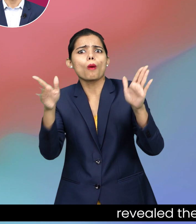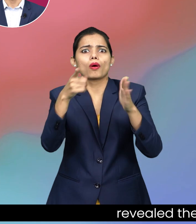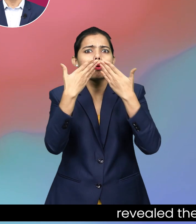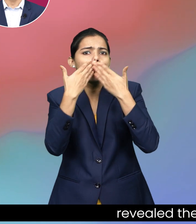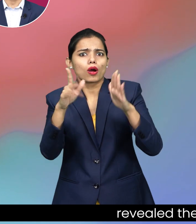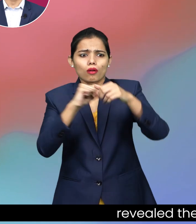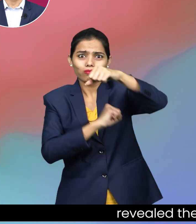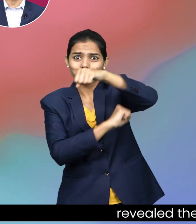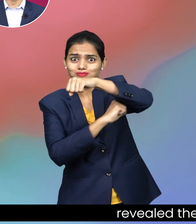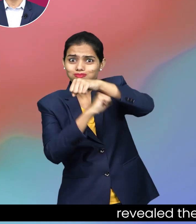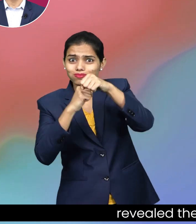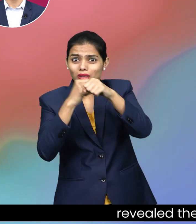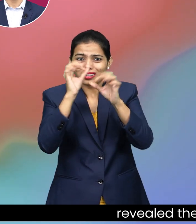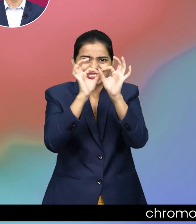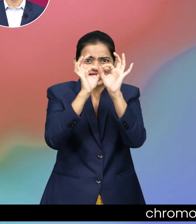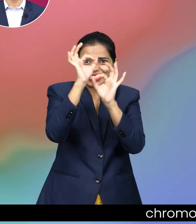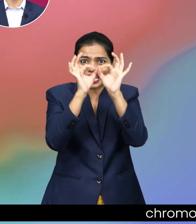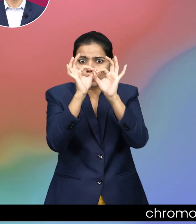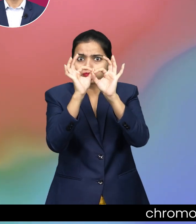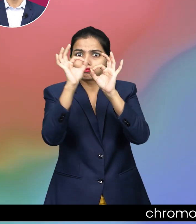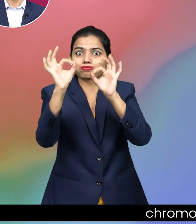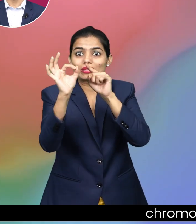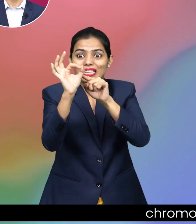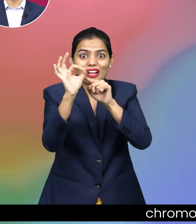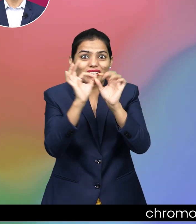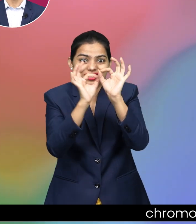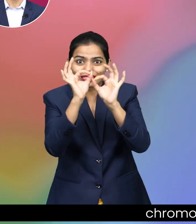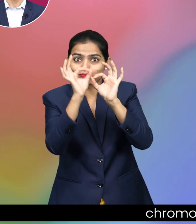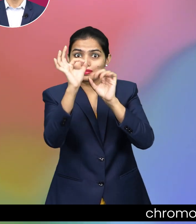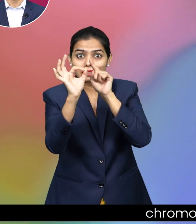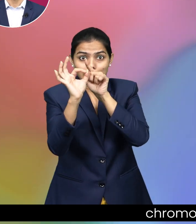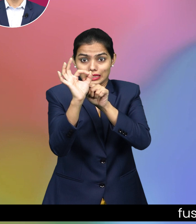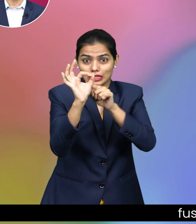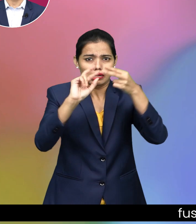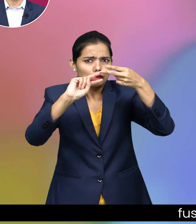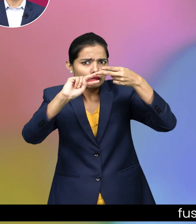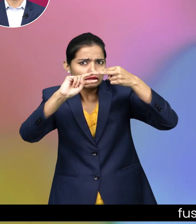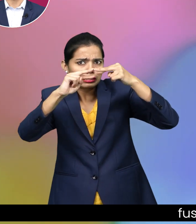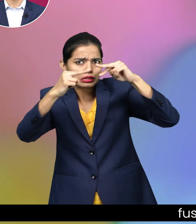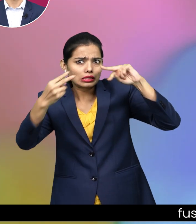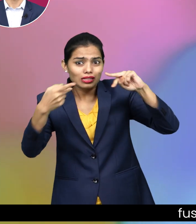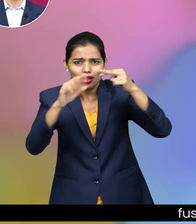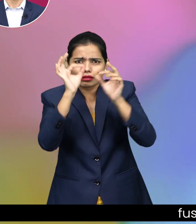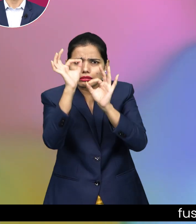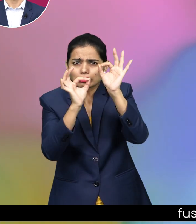revealed the structure of interphase chromosomes with the cell fusion technique.